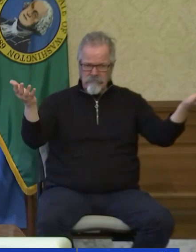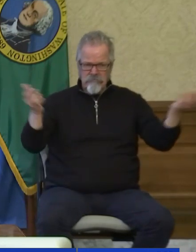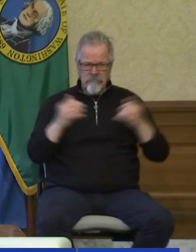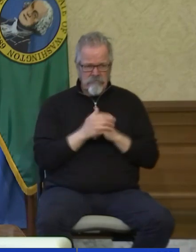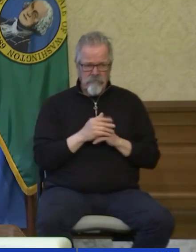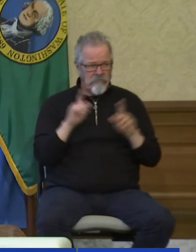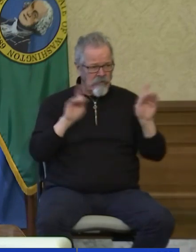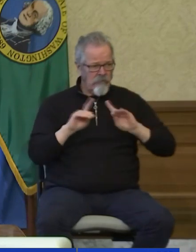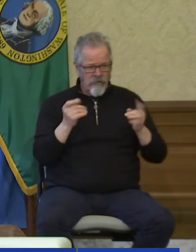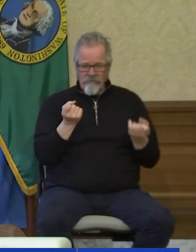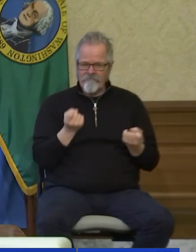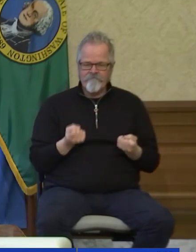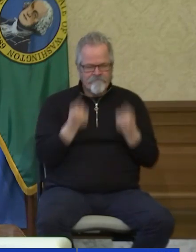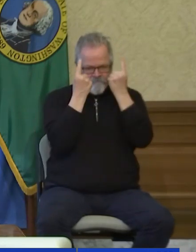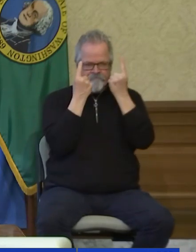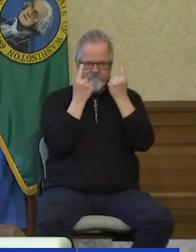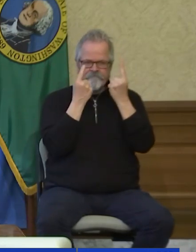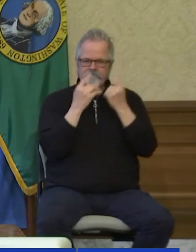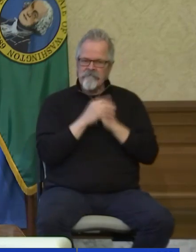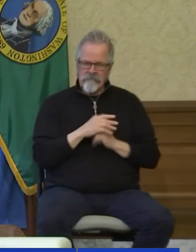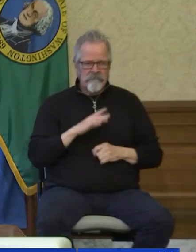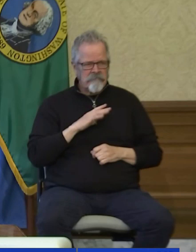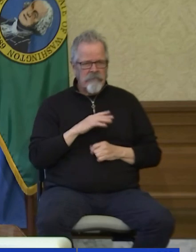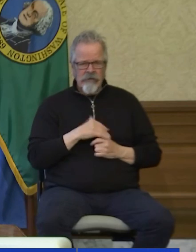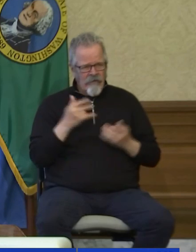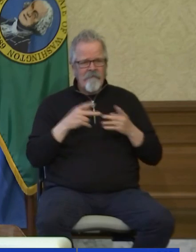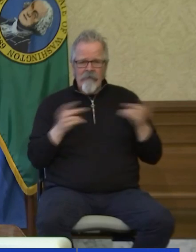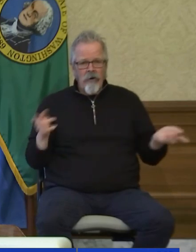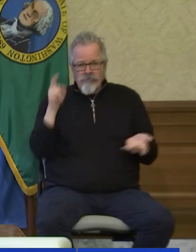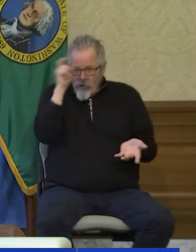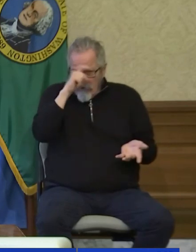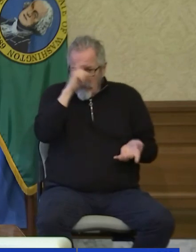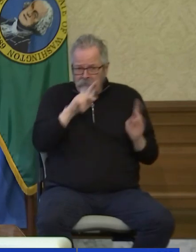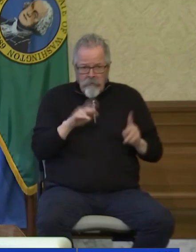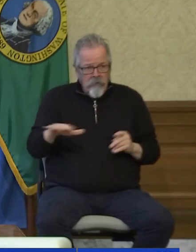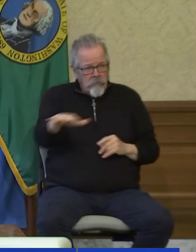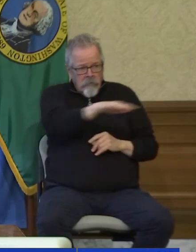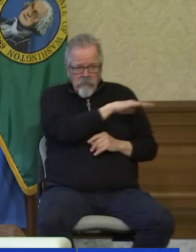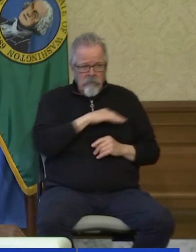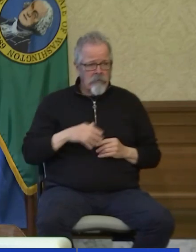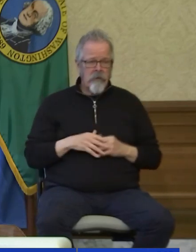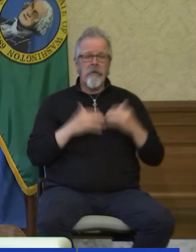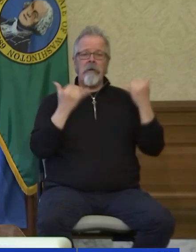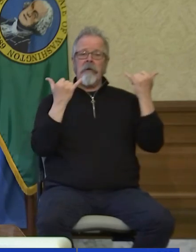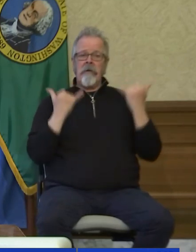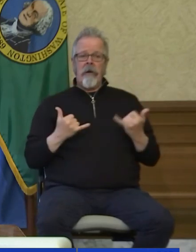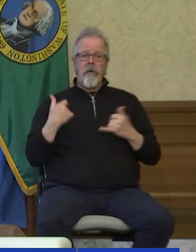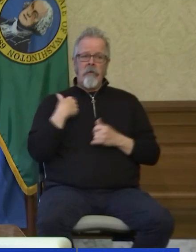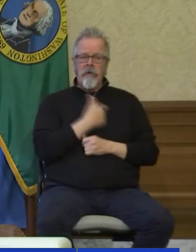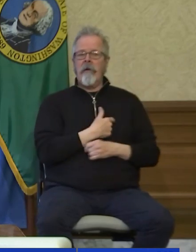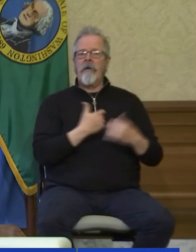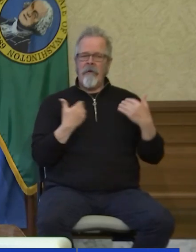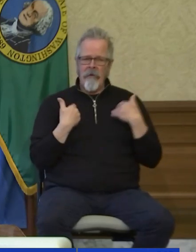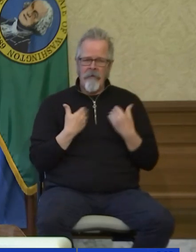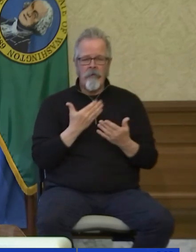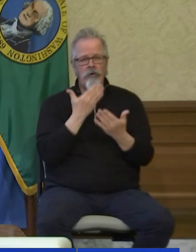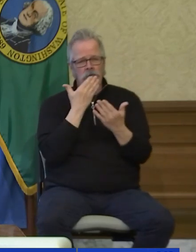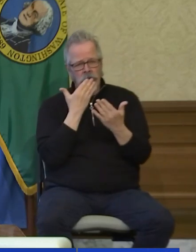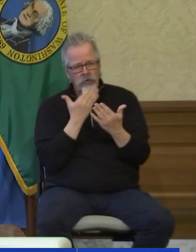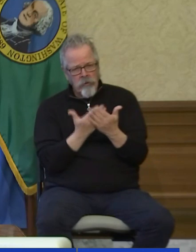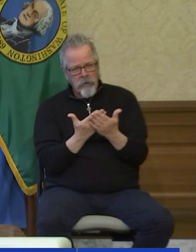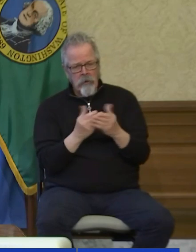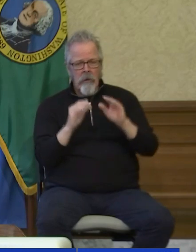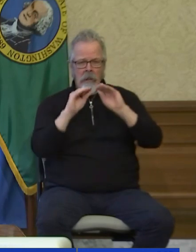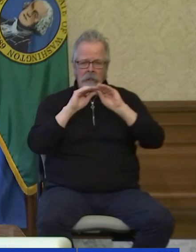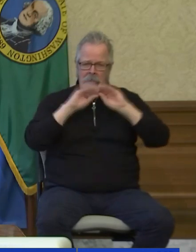today, and we have set forth a very good phased approach to reopen the entire economy in a way that's safe and gives people